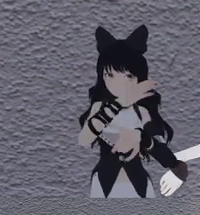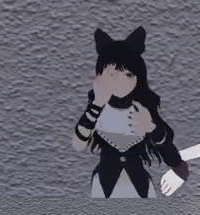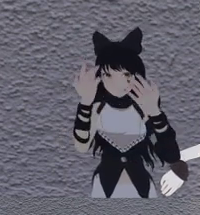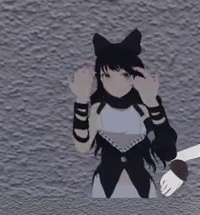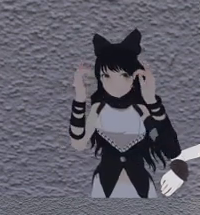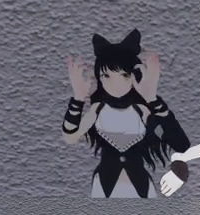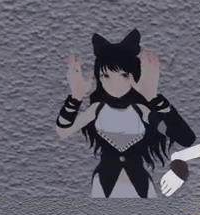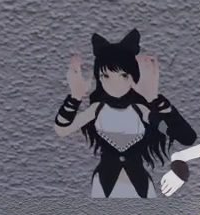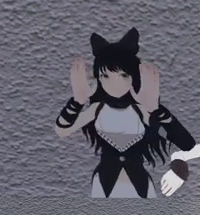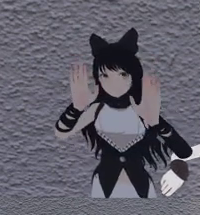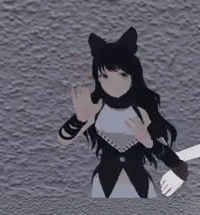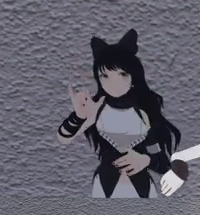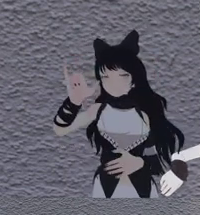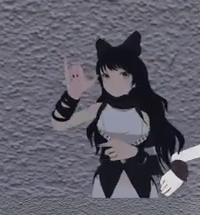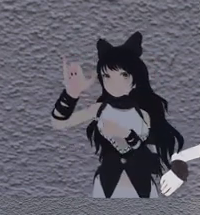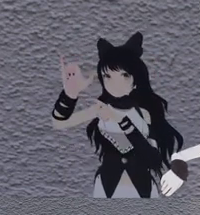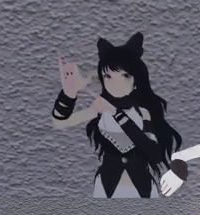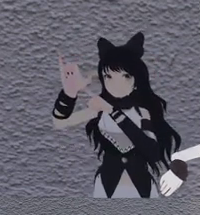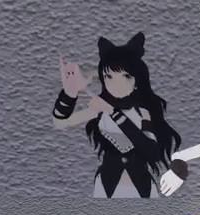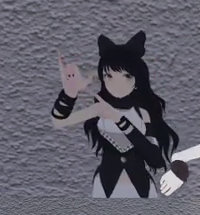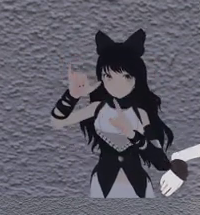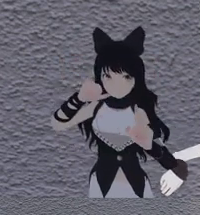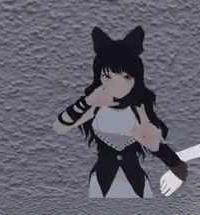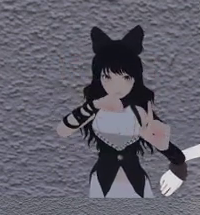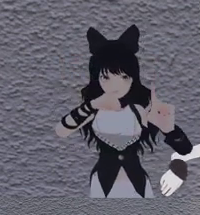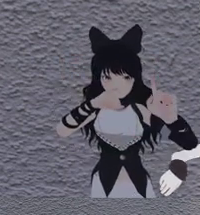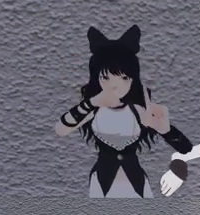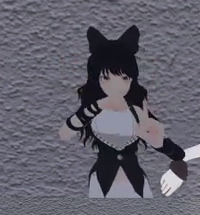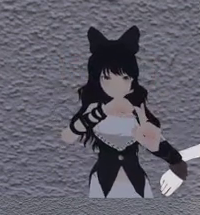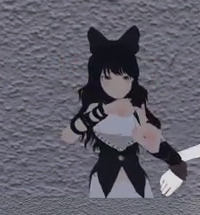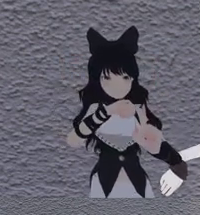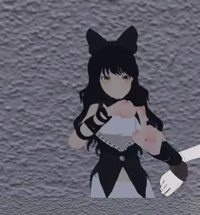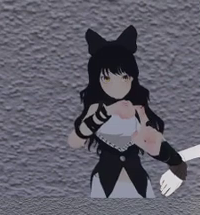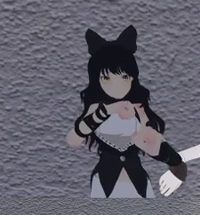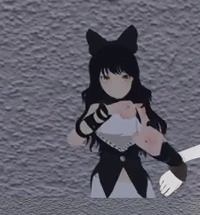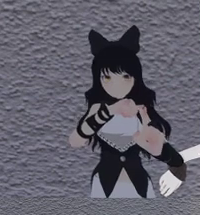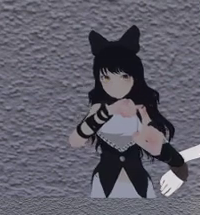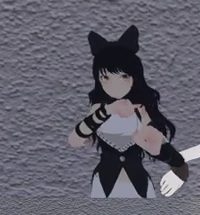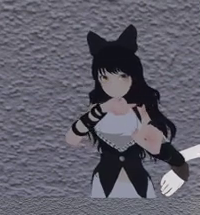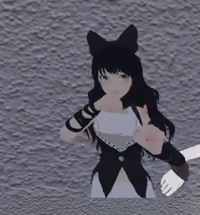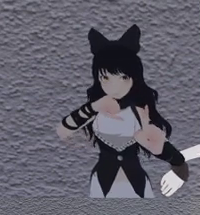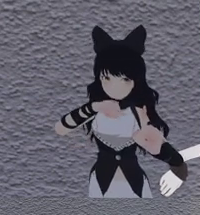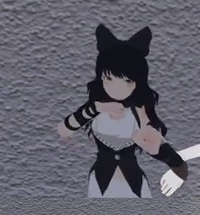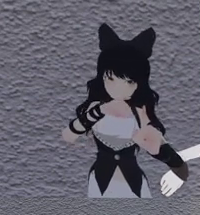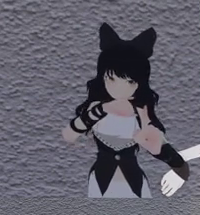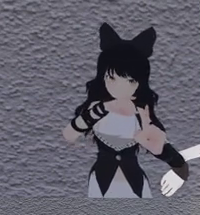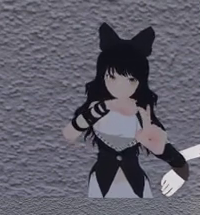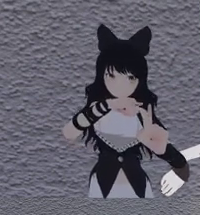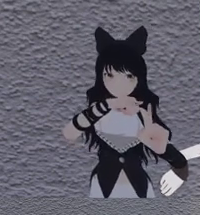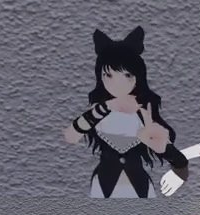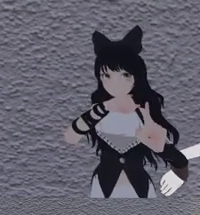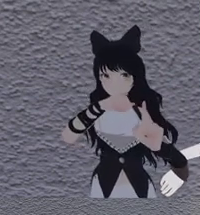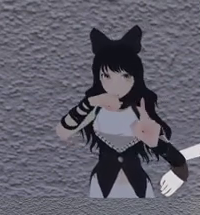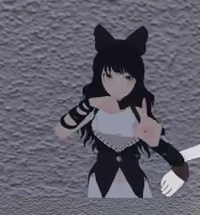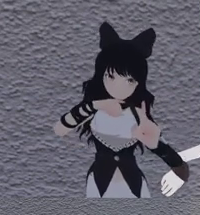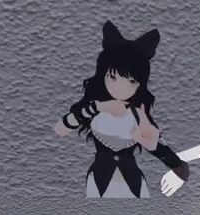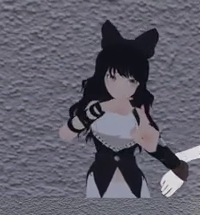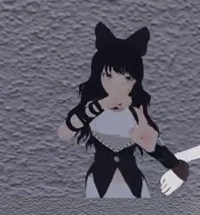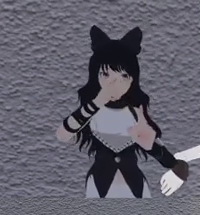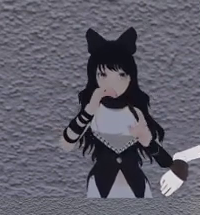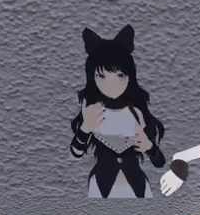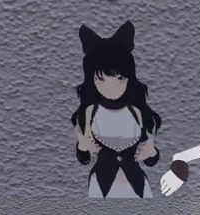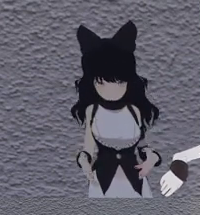But if you use yeah, if you have full tracking, then you could use a Y. Not going to use a thumb. But don't do a fist because that means